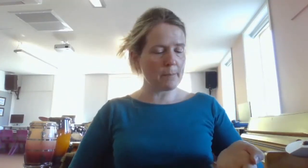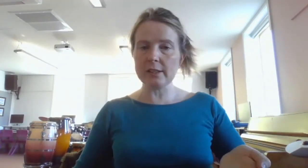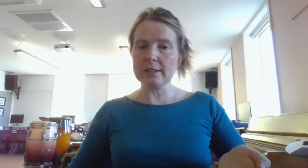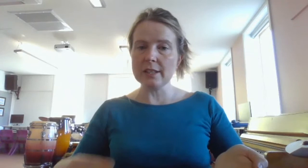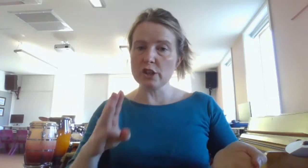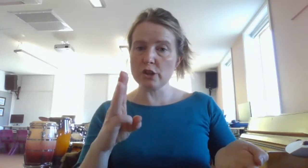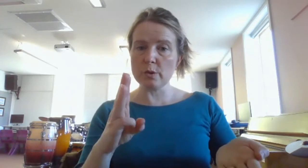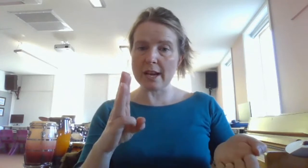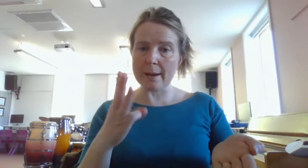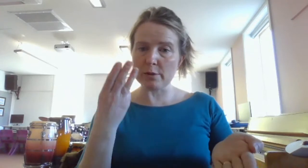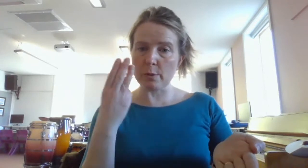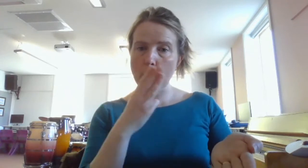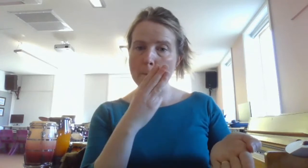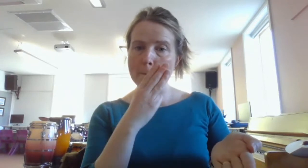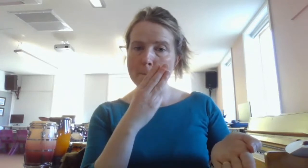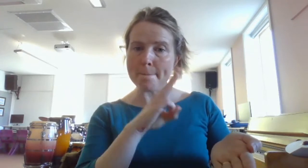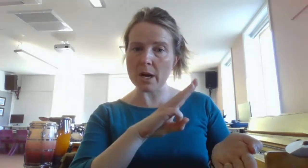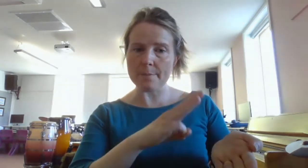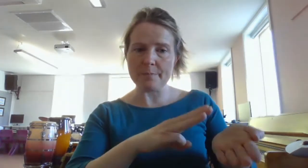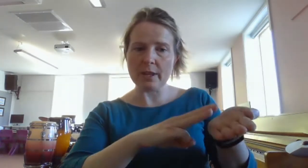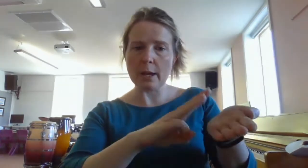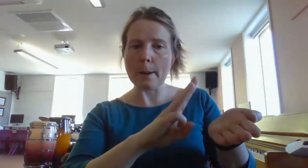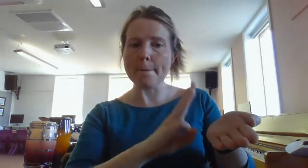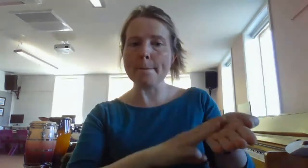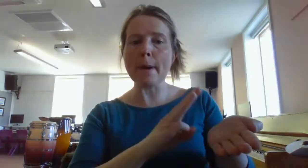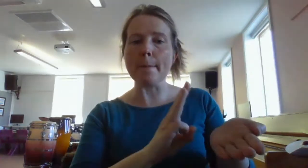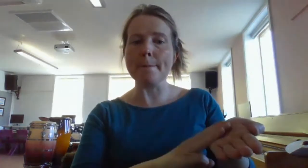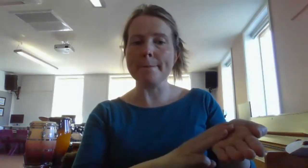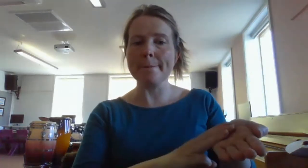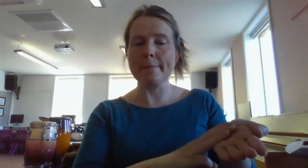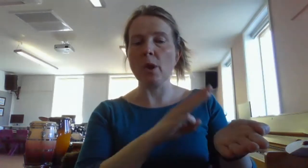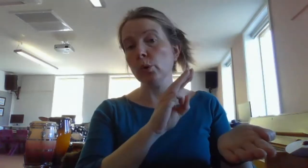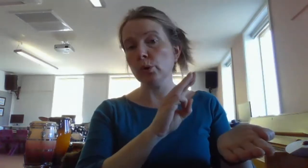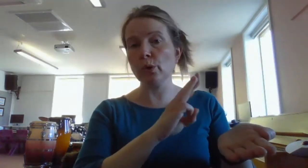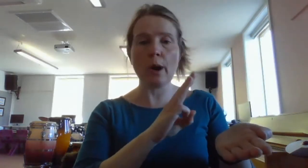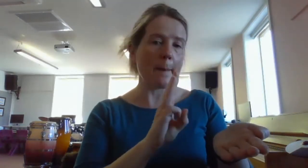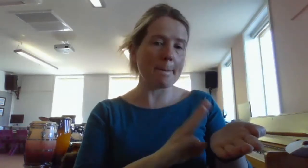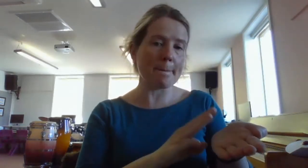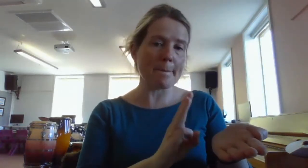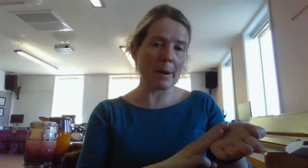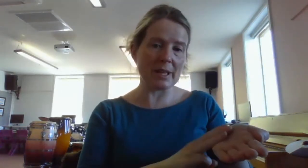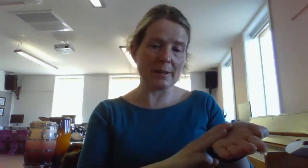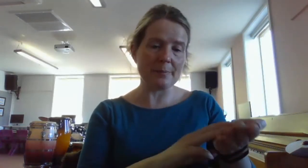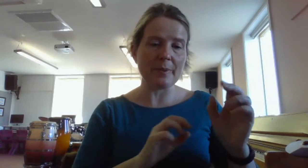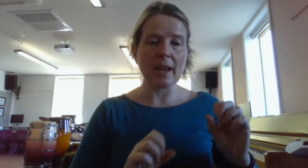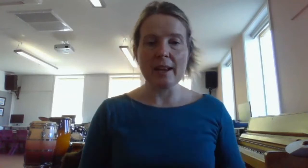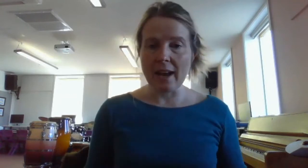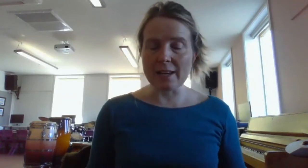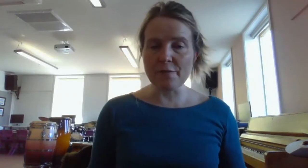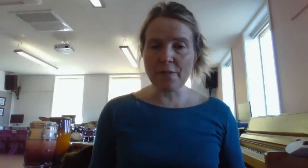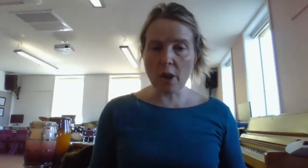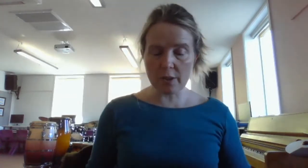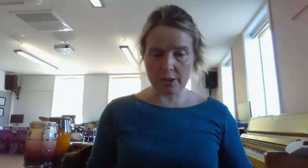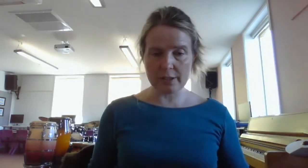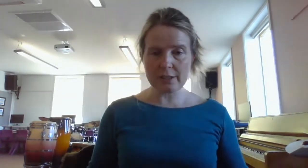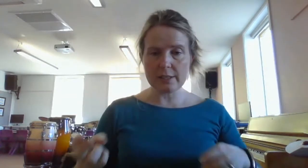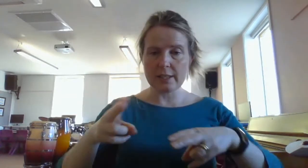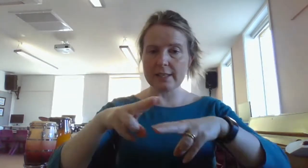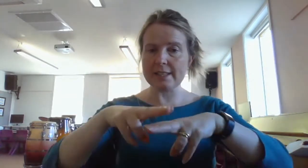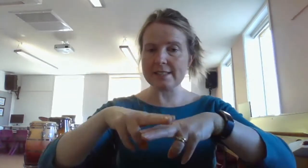mother, two taps with a m, mum or mummy. And father is